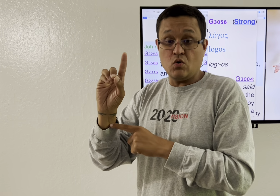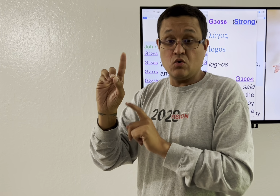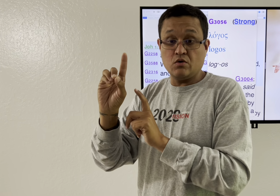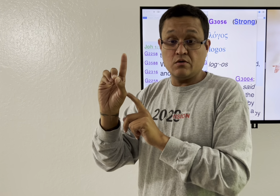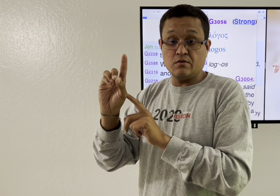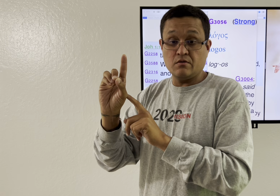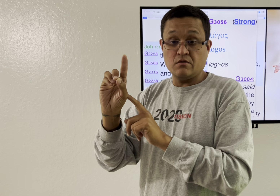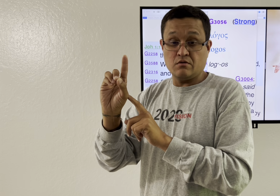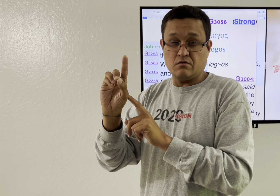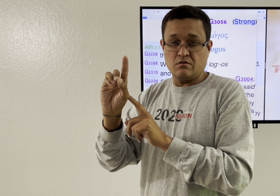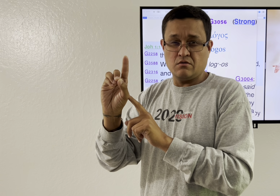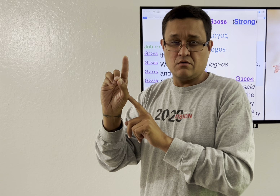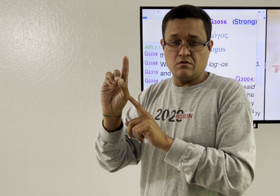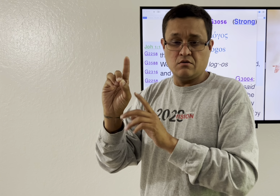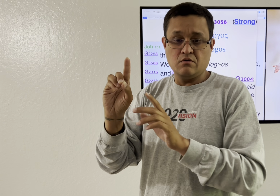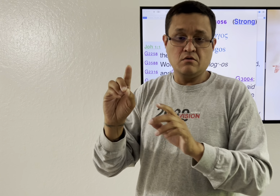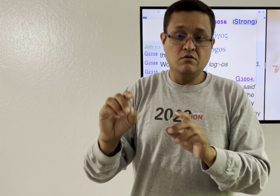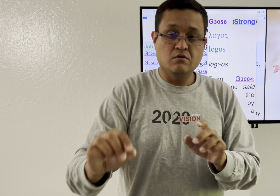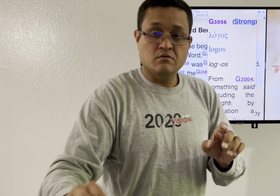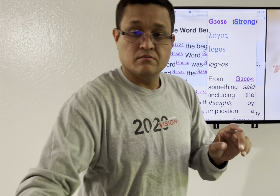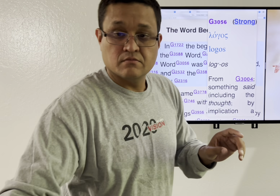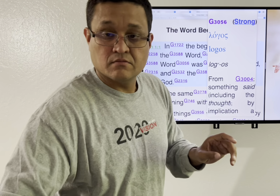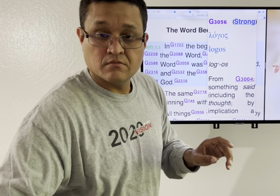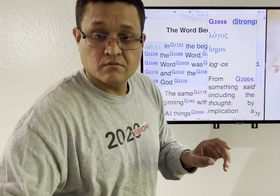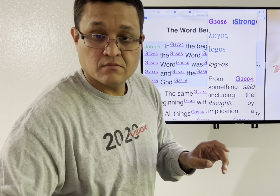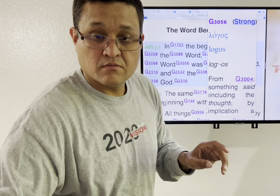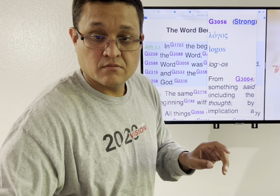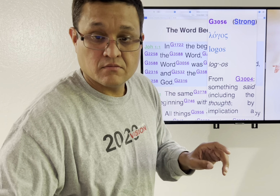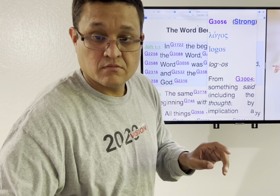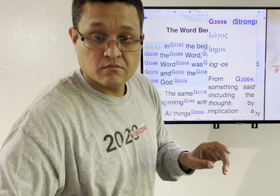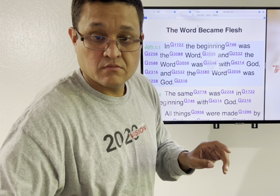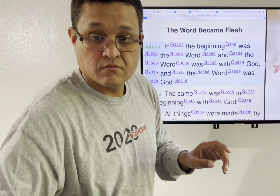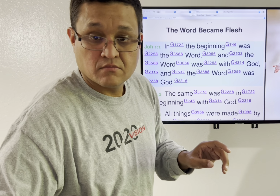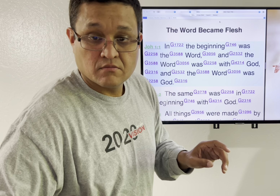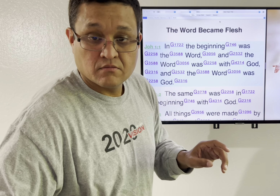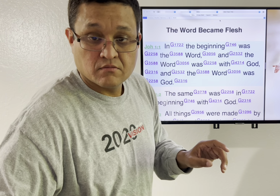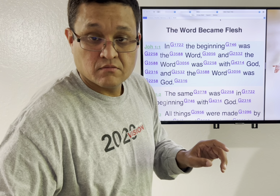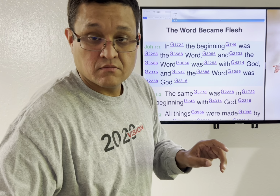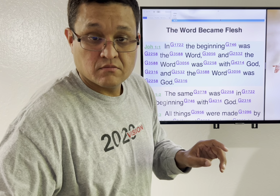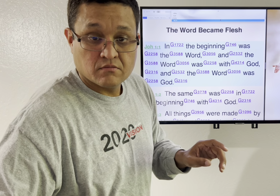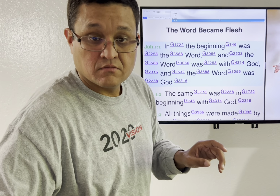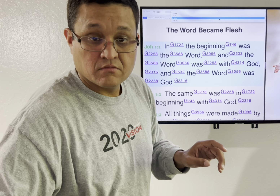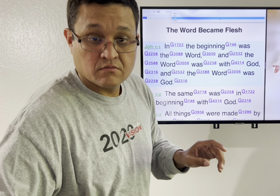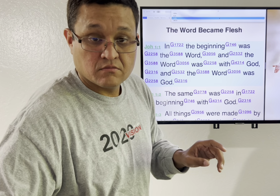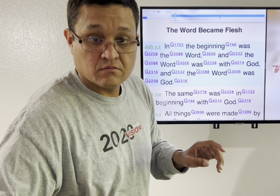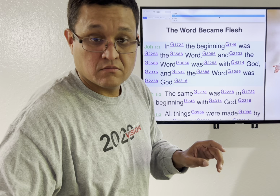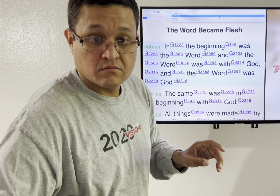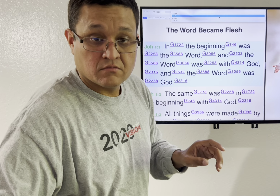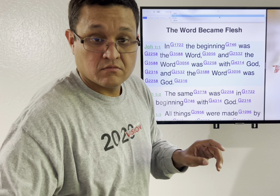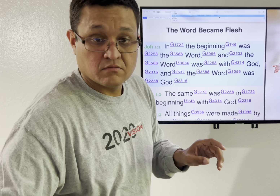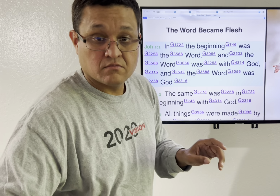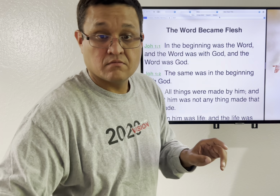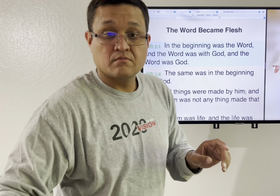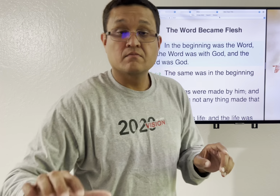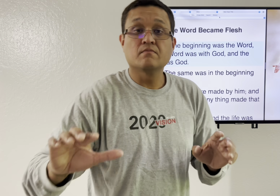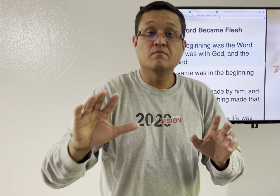So again, logos, L-O-G-O-S, is the Greek pronunciation. And then in English, it translates to word.